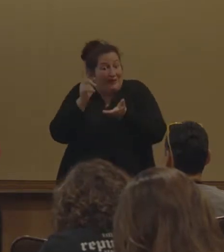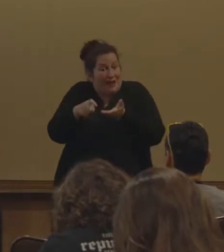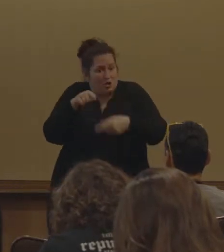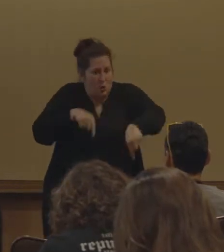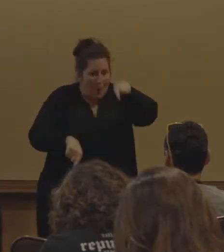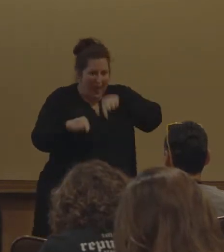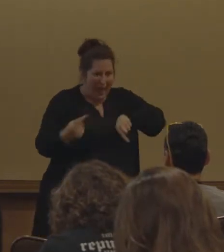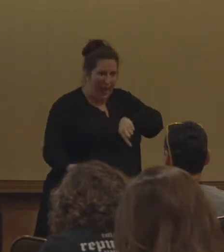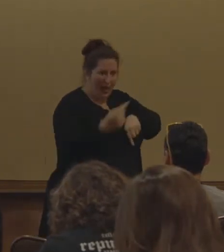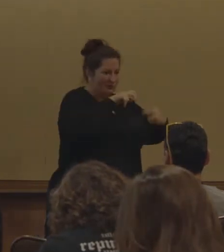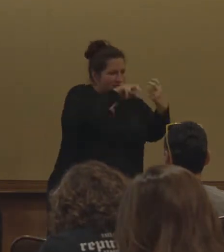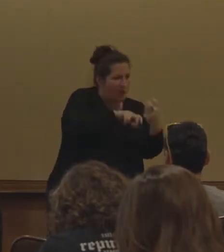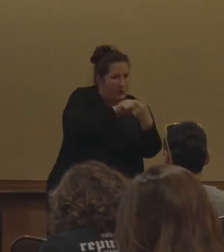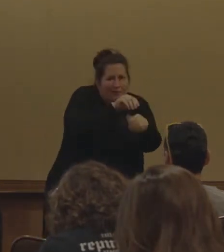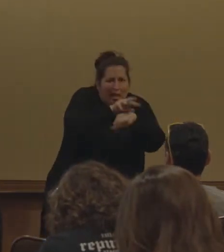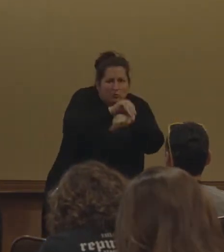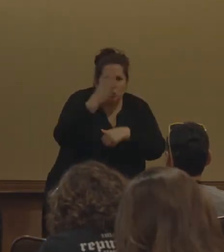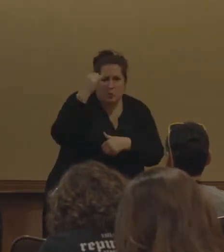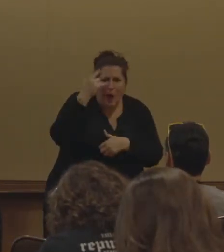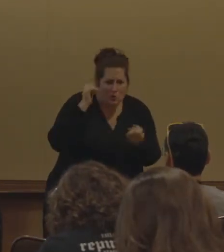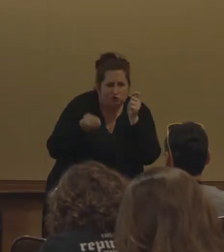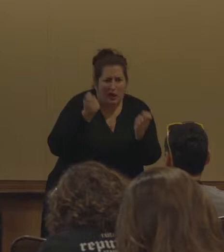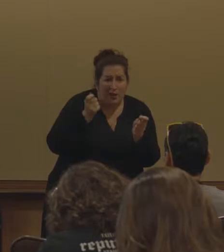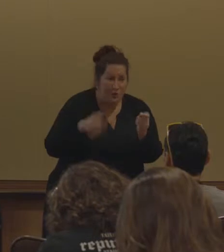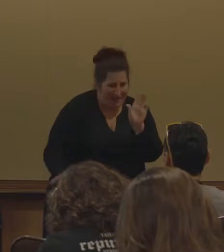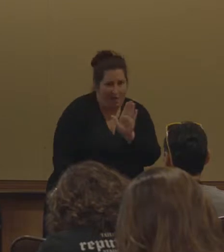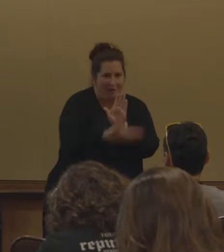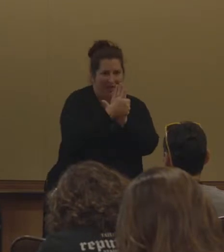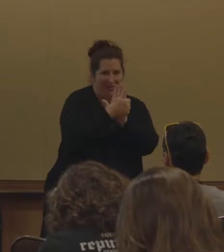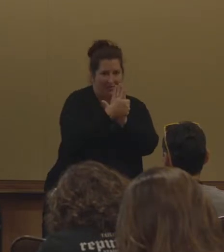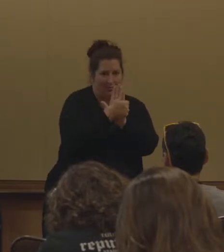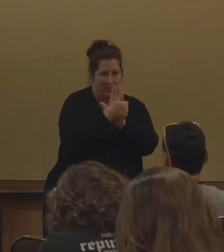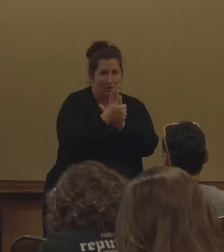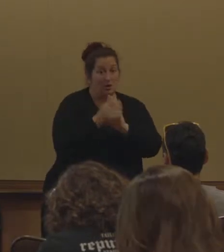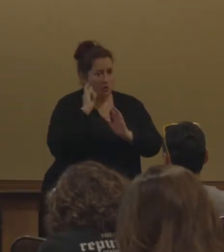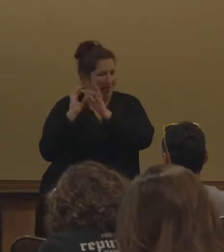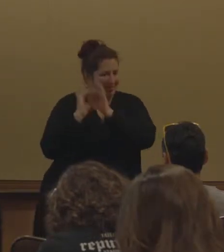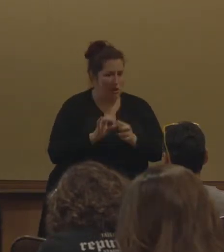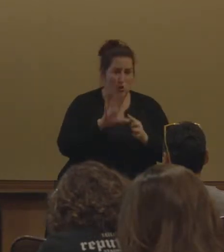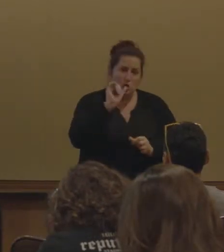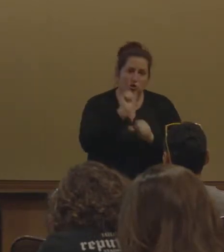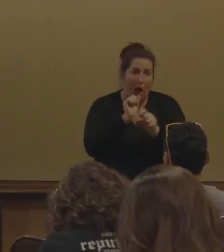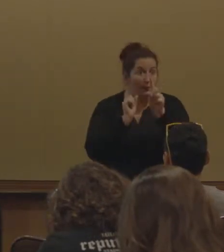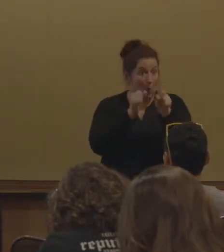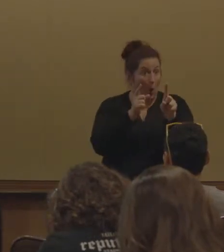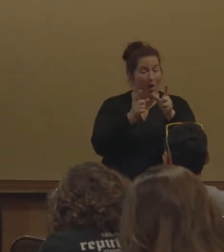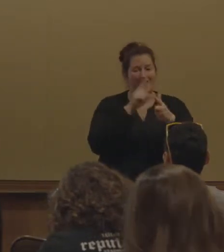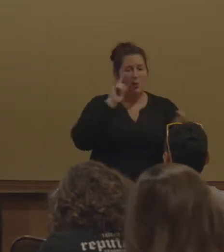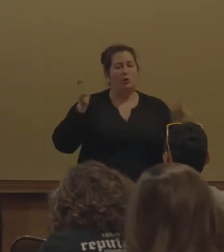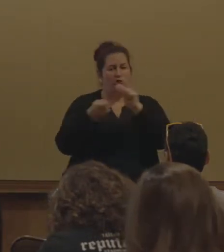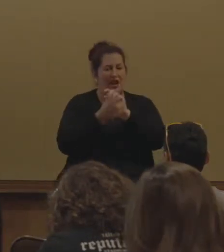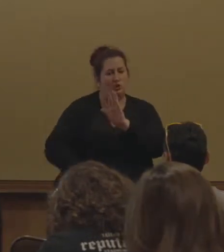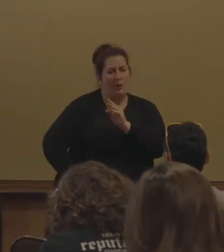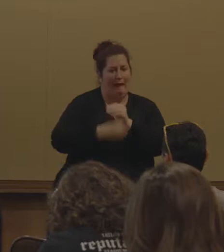back and talk to your counselor, you talk about why it's needed, how it's tied to the job goal, and we'll do an amendment to that plan to add